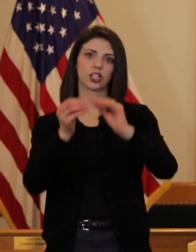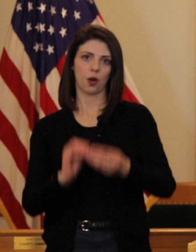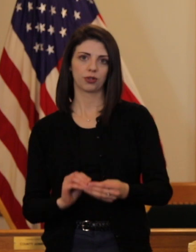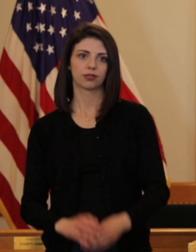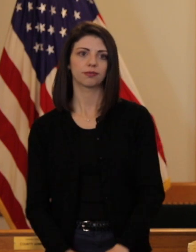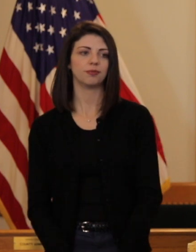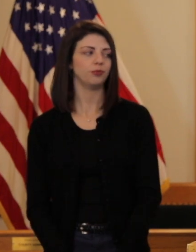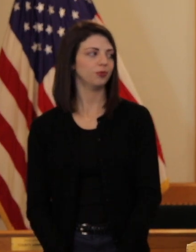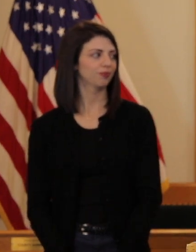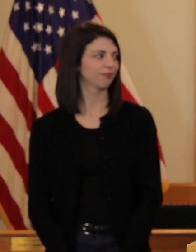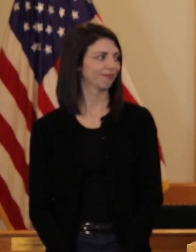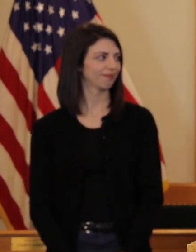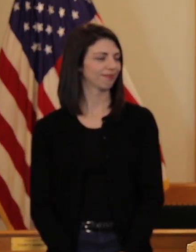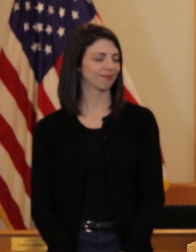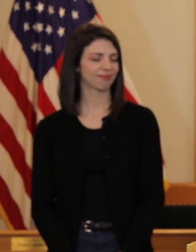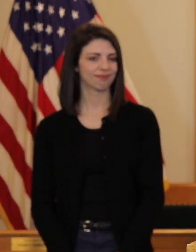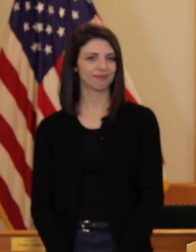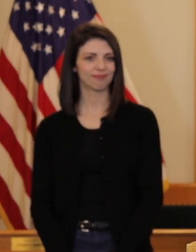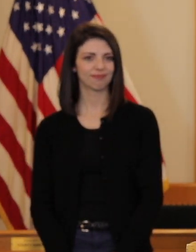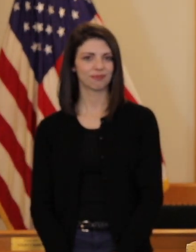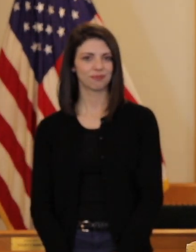in the county. Diane?